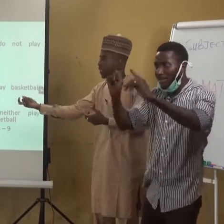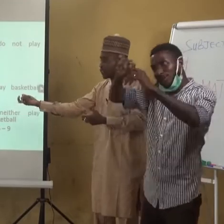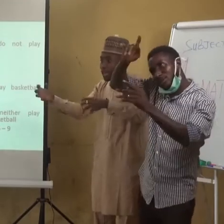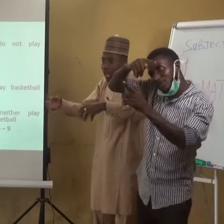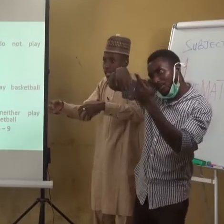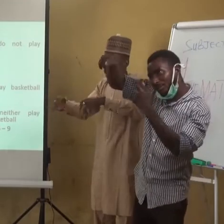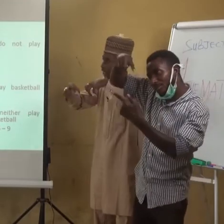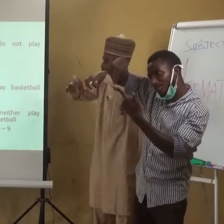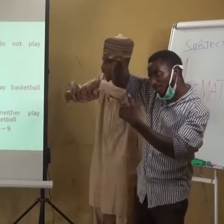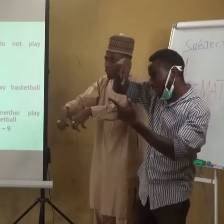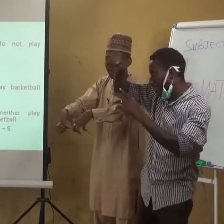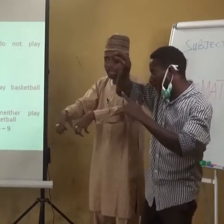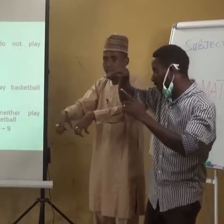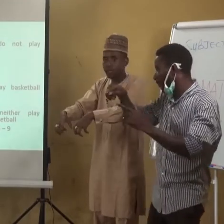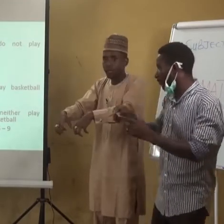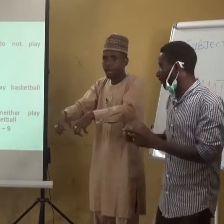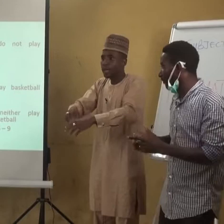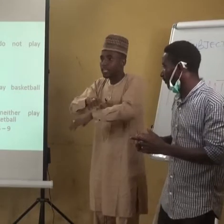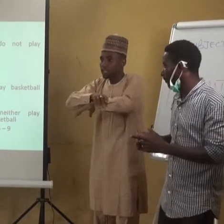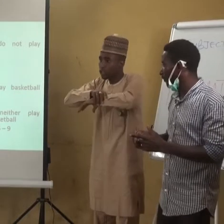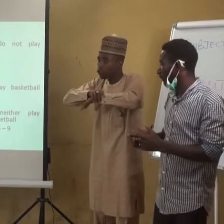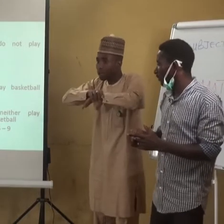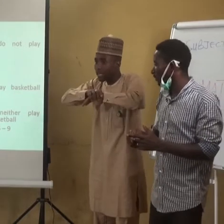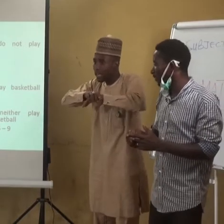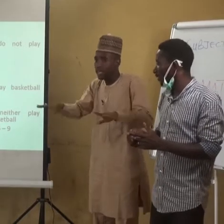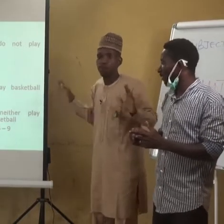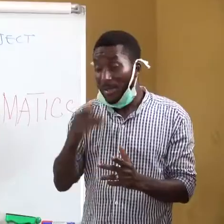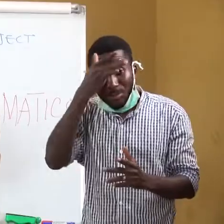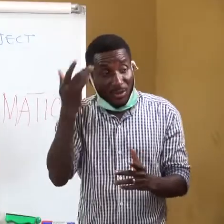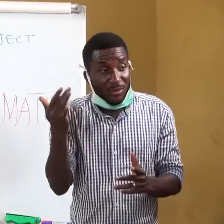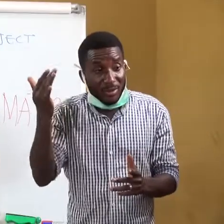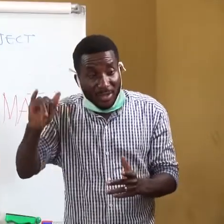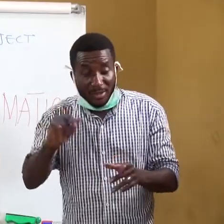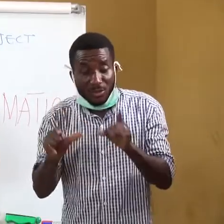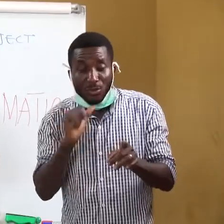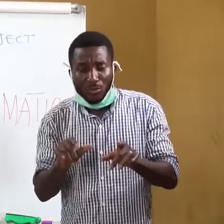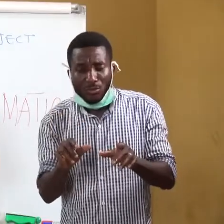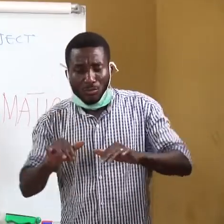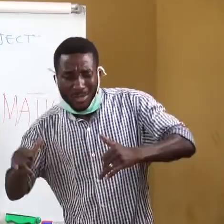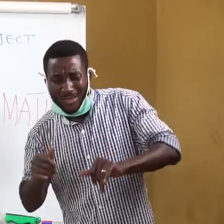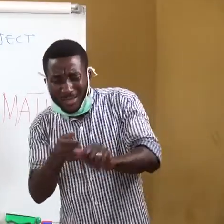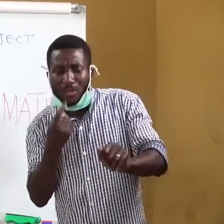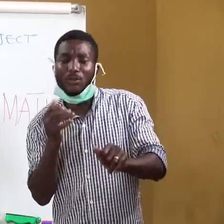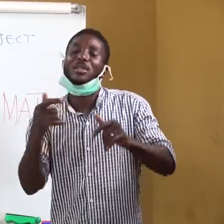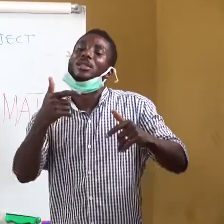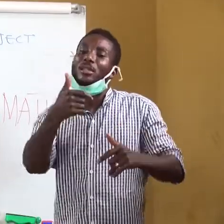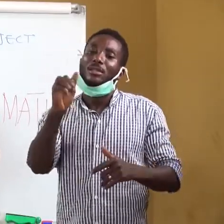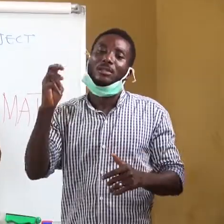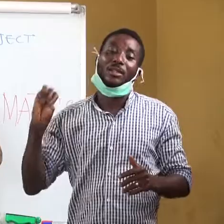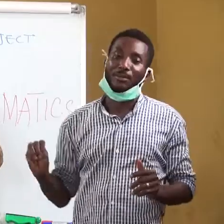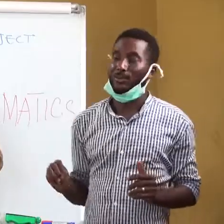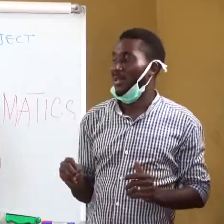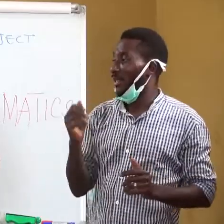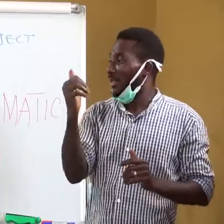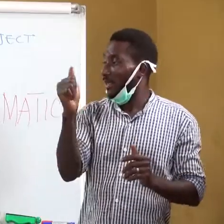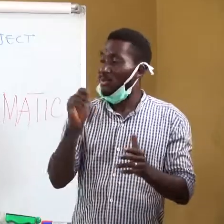complement. They are in the class, but they do not play any of the game. So 10 students do not play